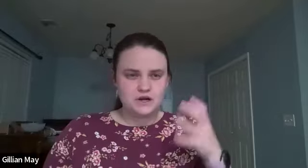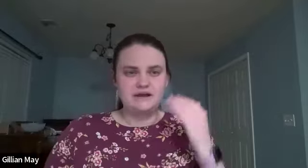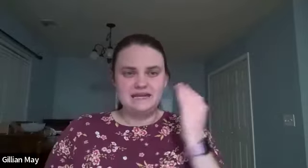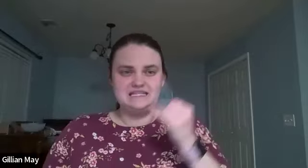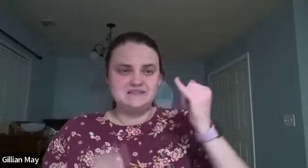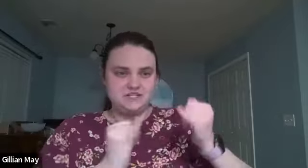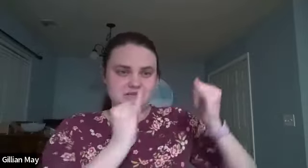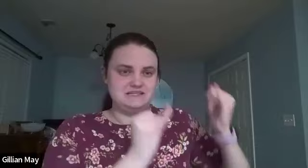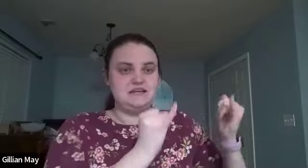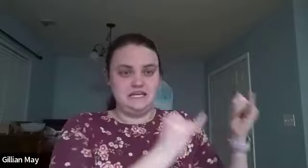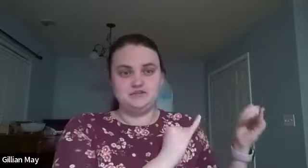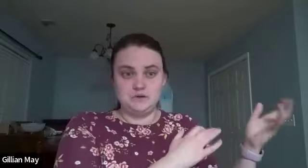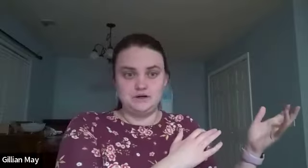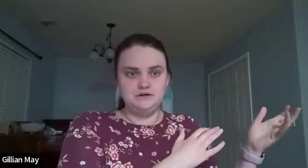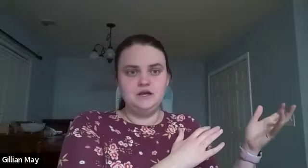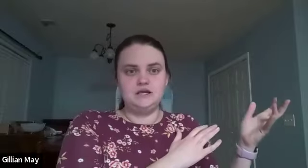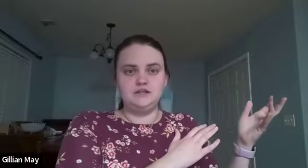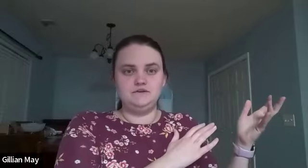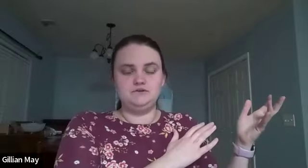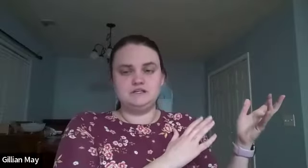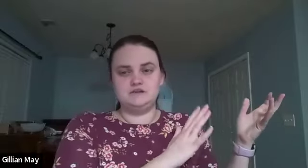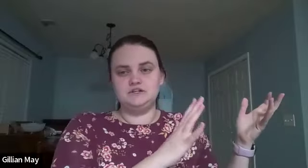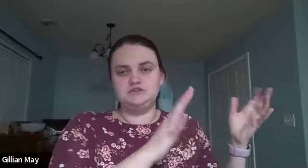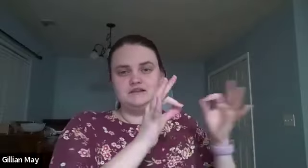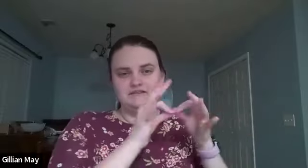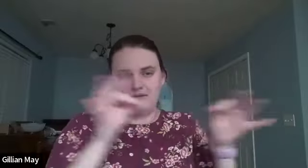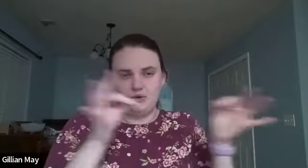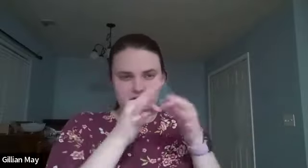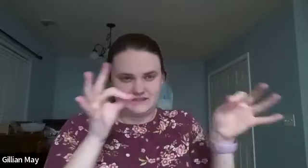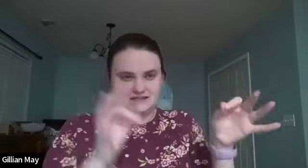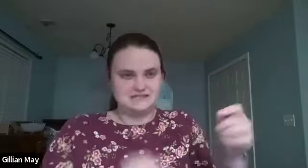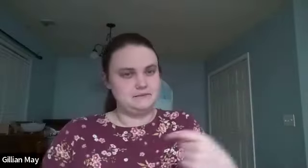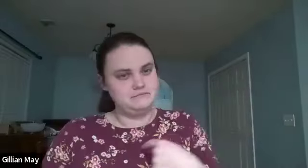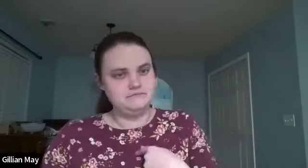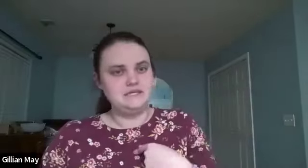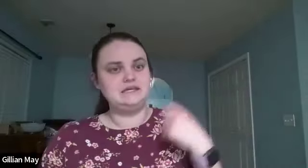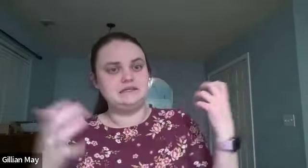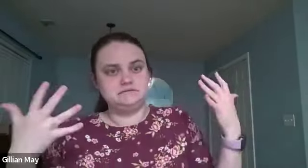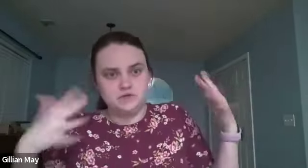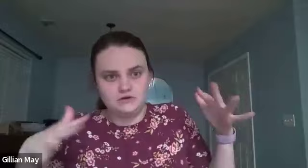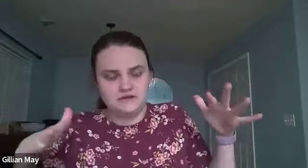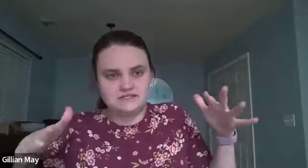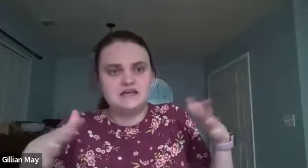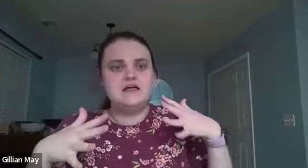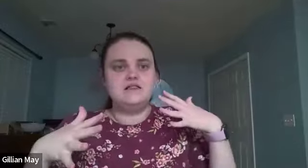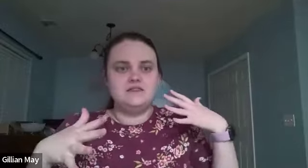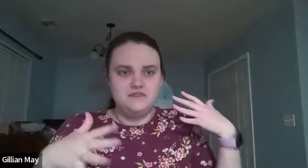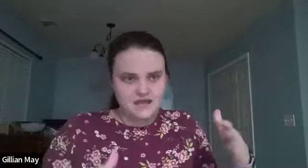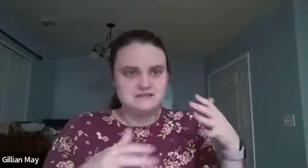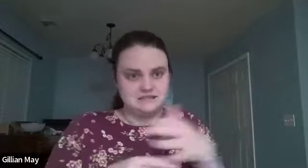about individually signing each word. If you, as long as you get like that part of that sentence, like me nervous, that